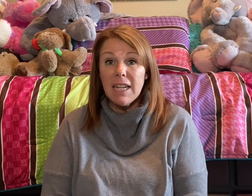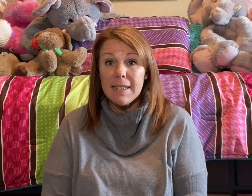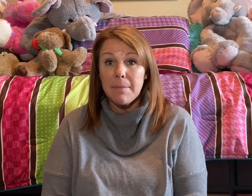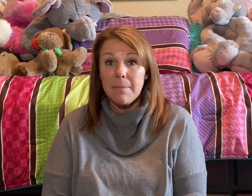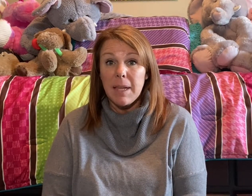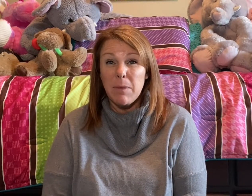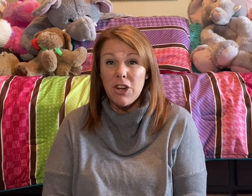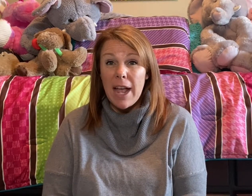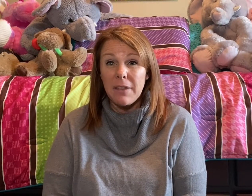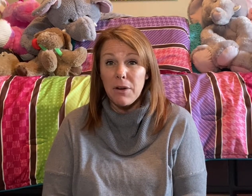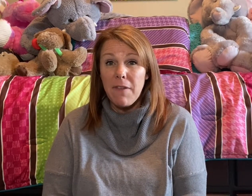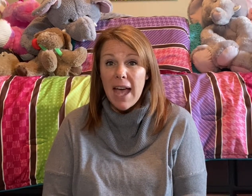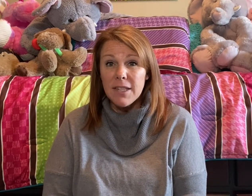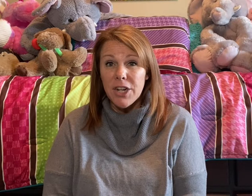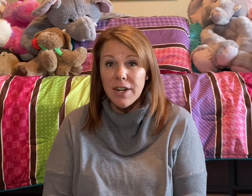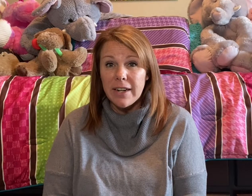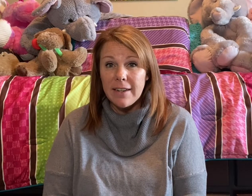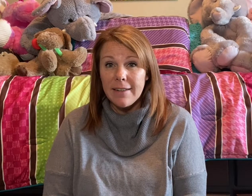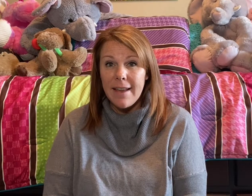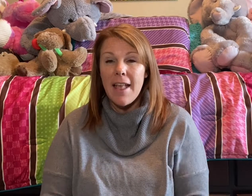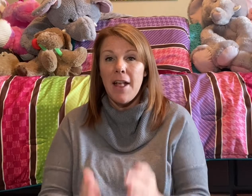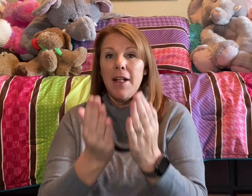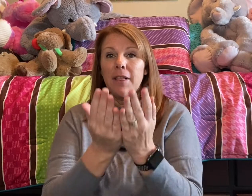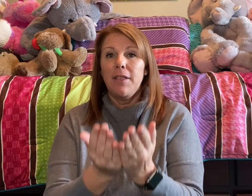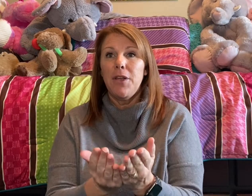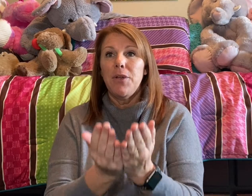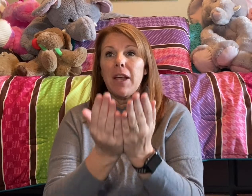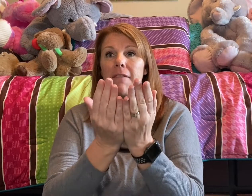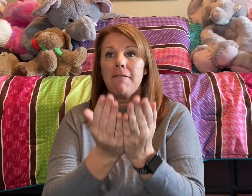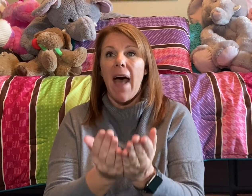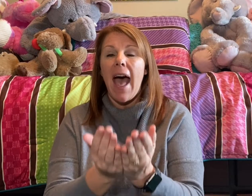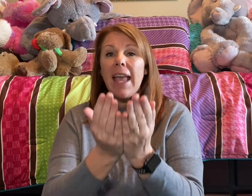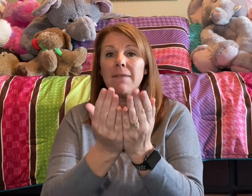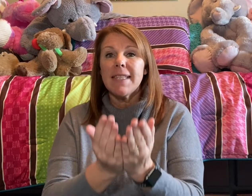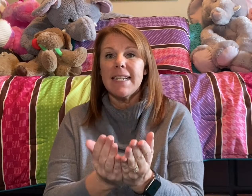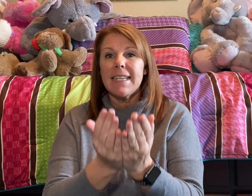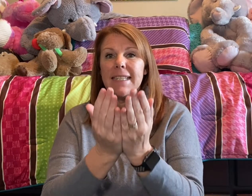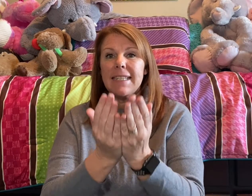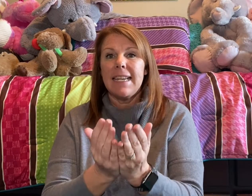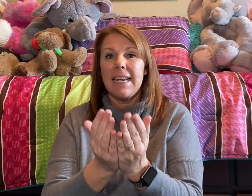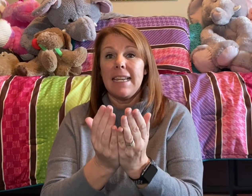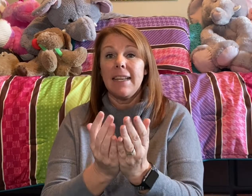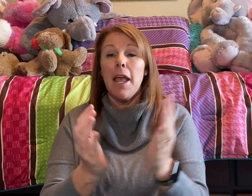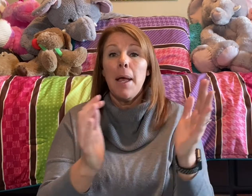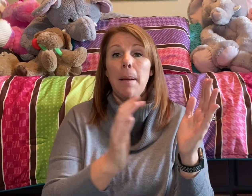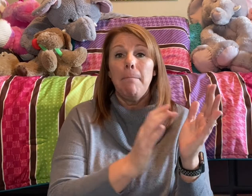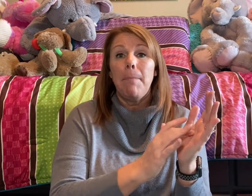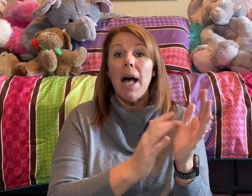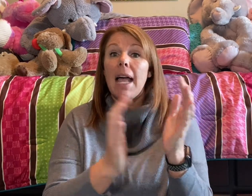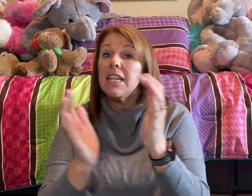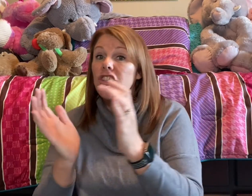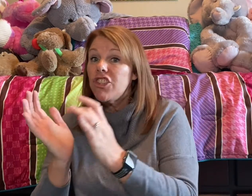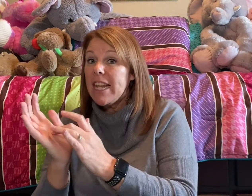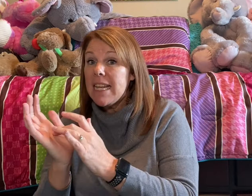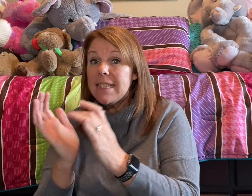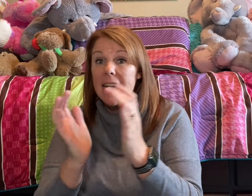Awesome. Can we try it a little faster? Luke 5:16. But